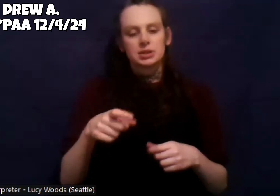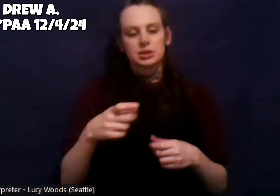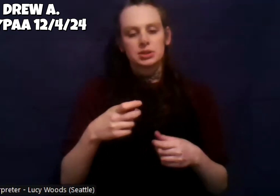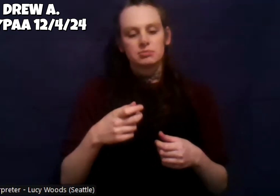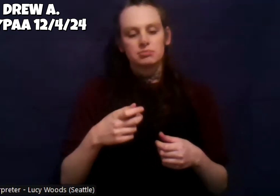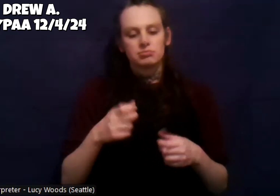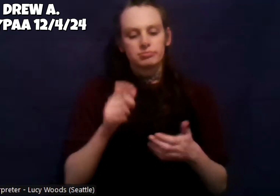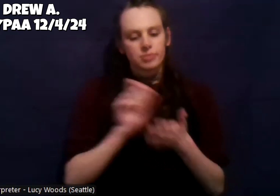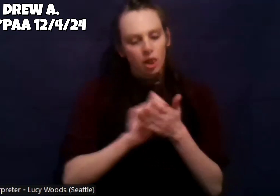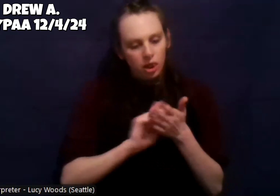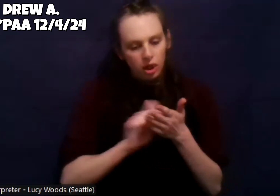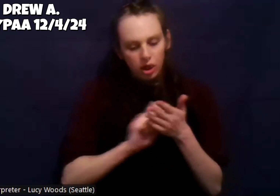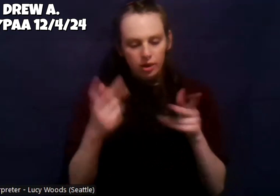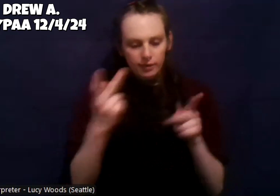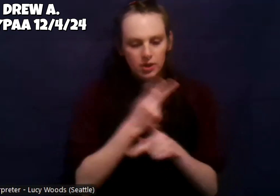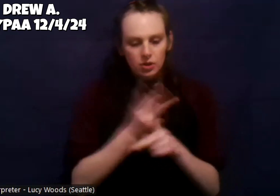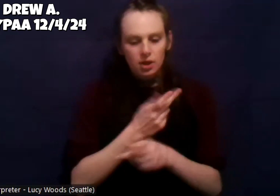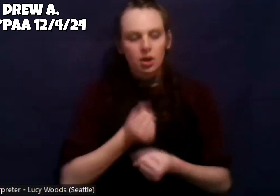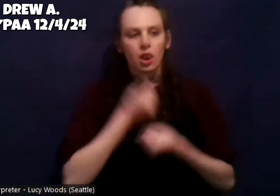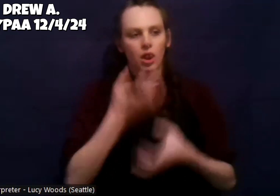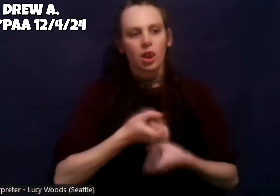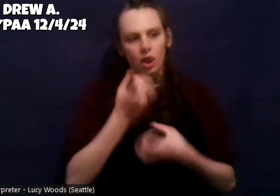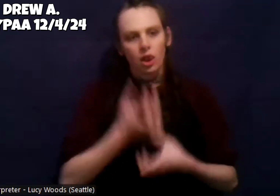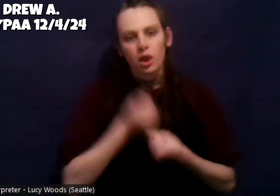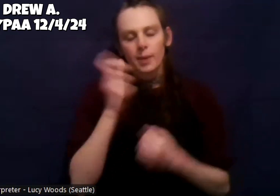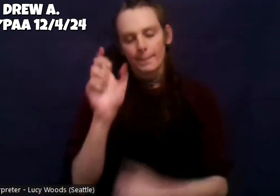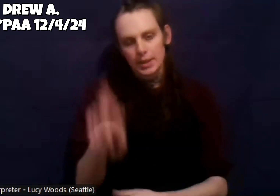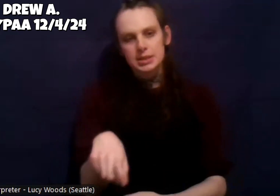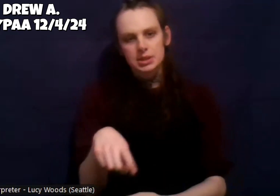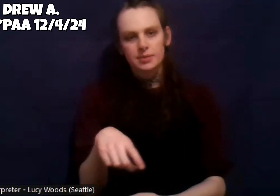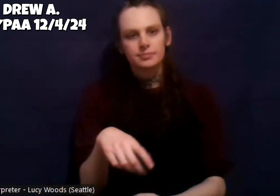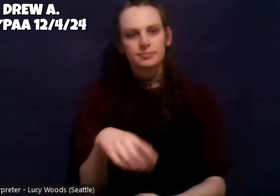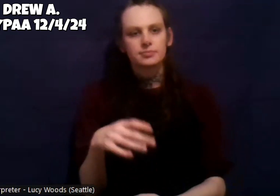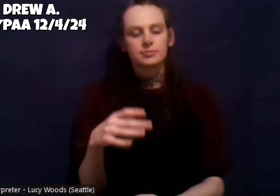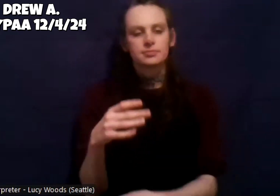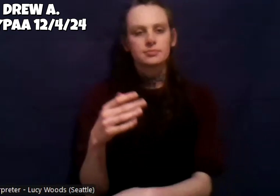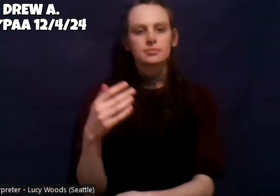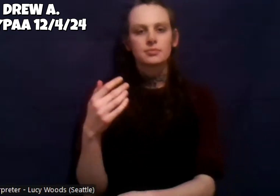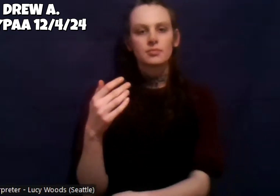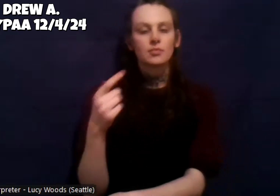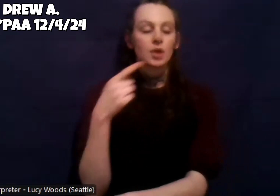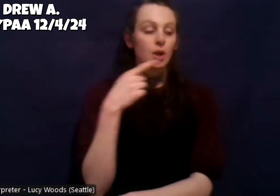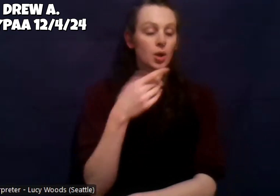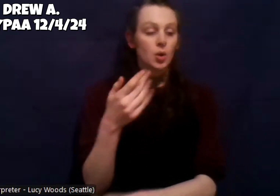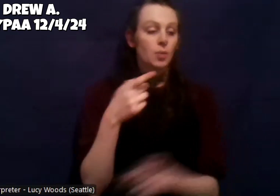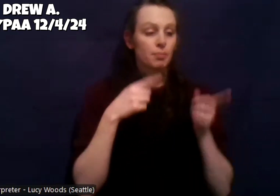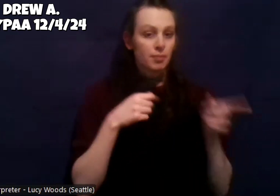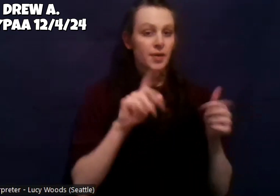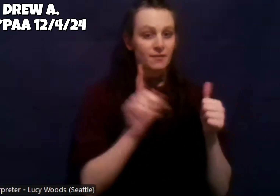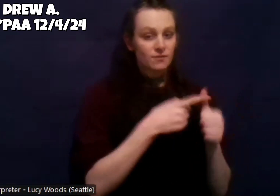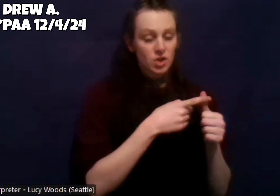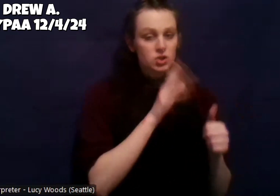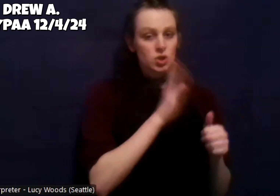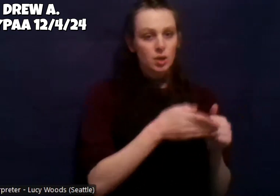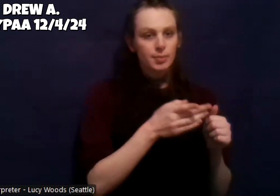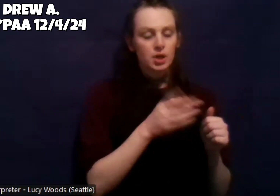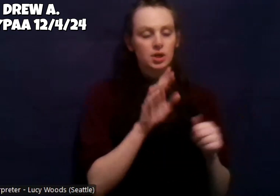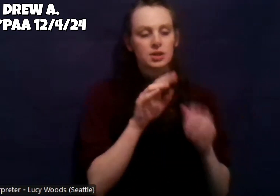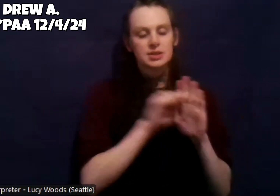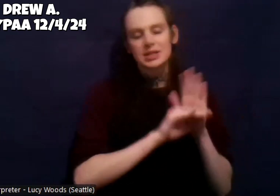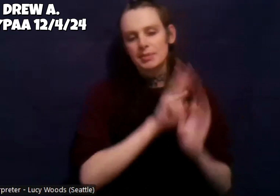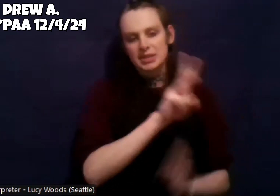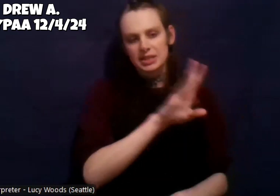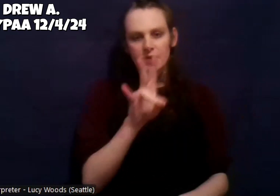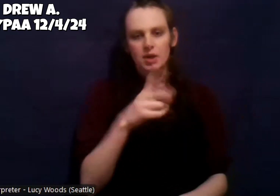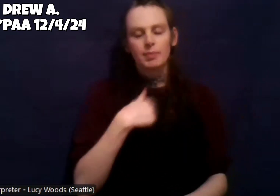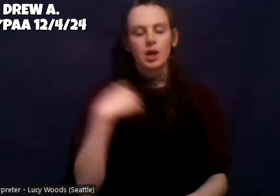Um, During my last sobriety, my steps six and seven, I constantly was acting out my character defects and because